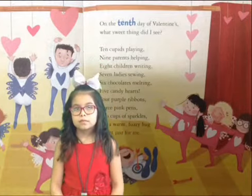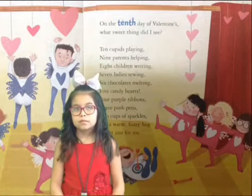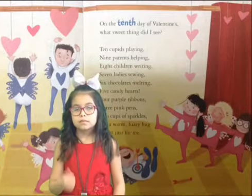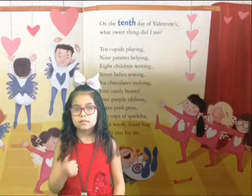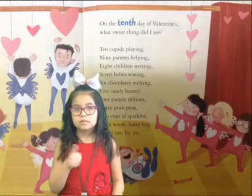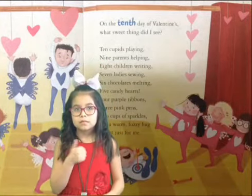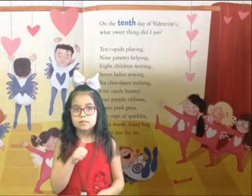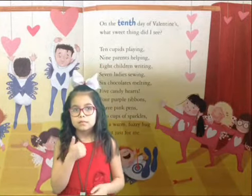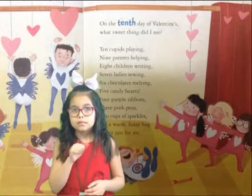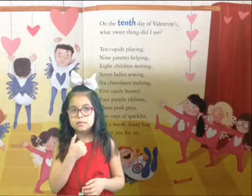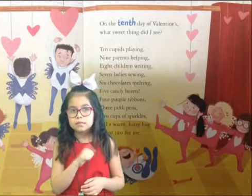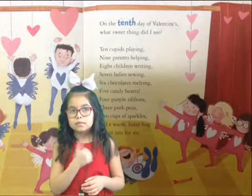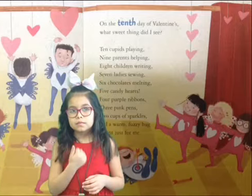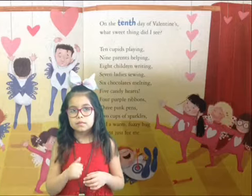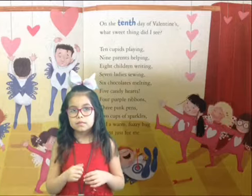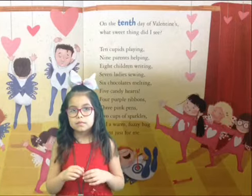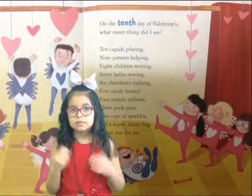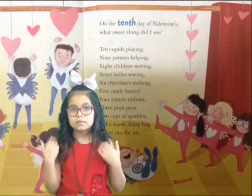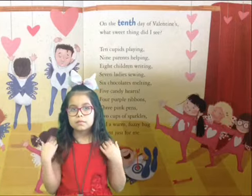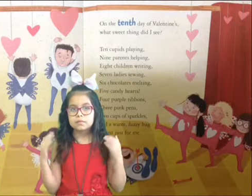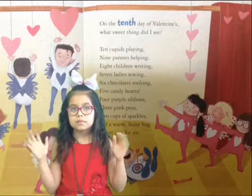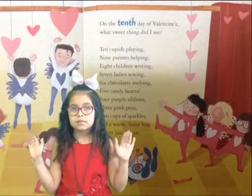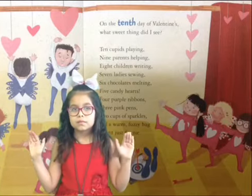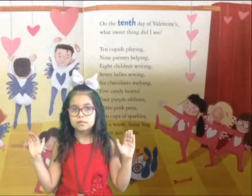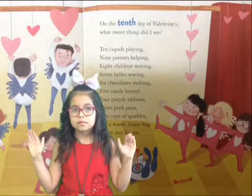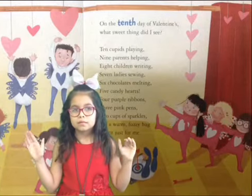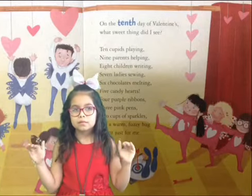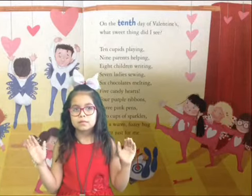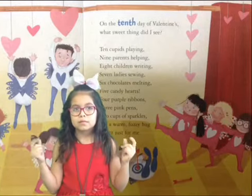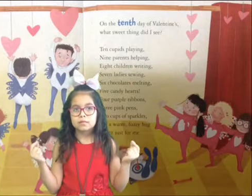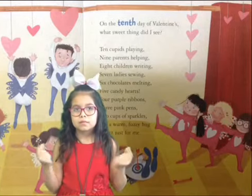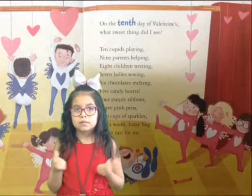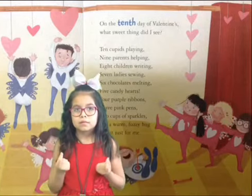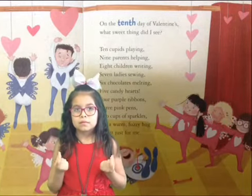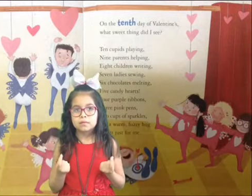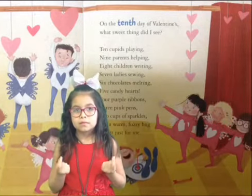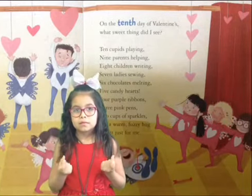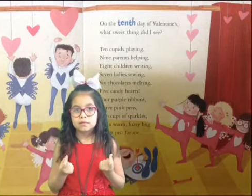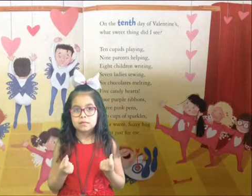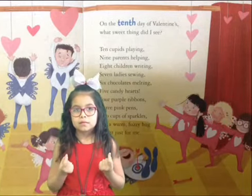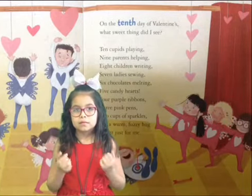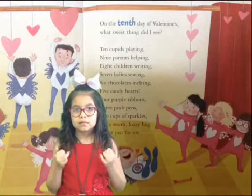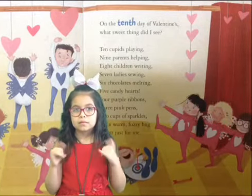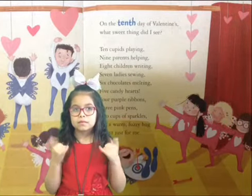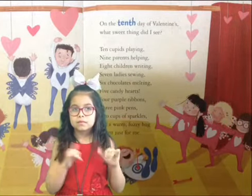Ten cubans playing,